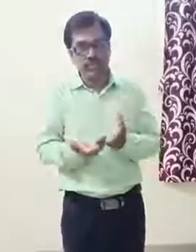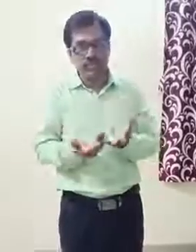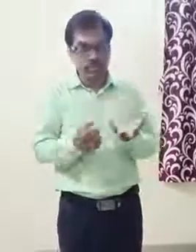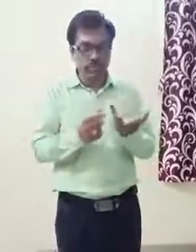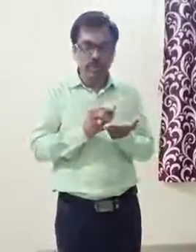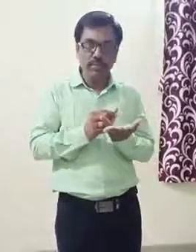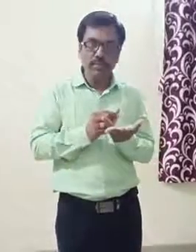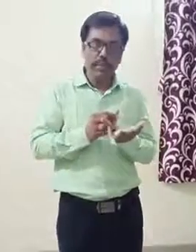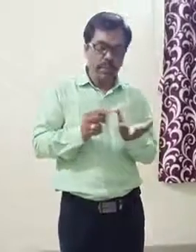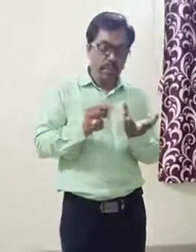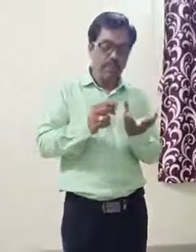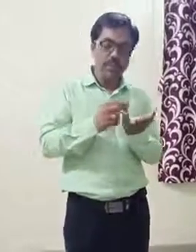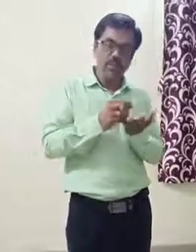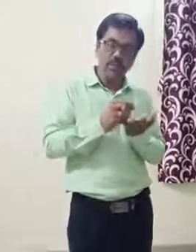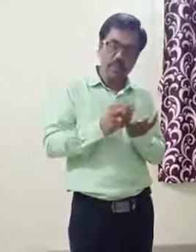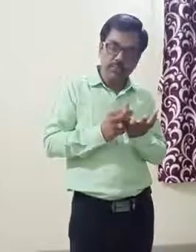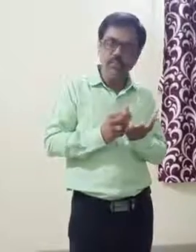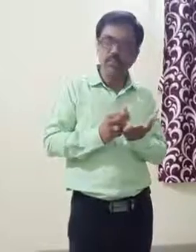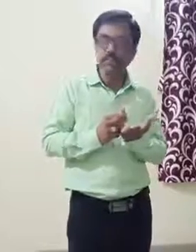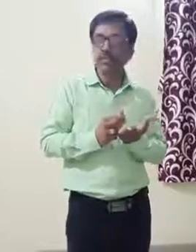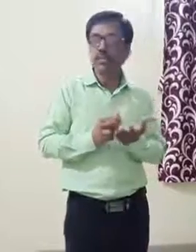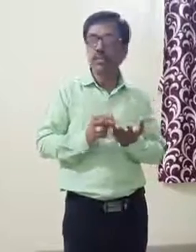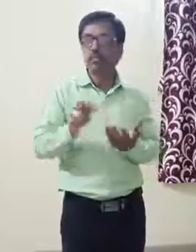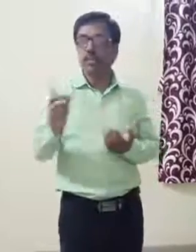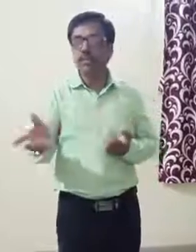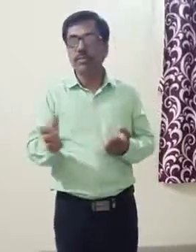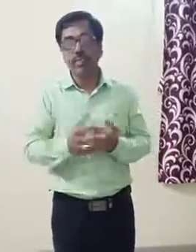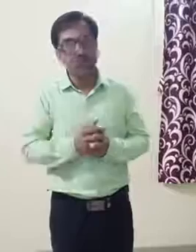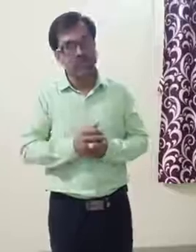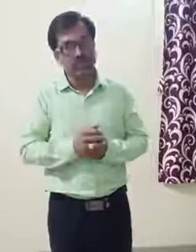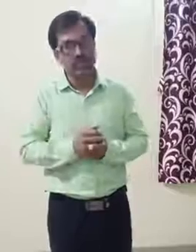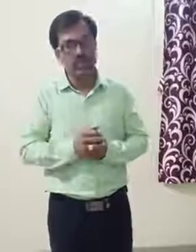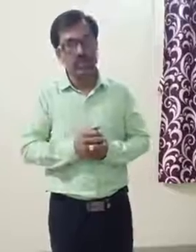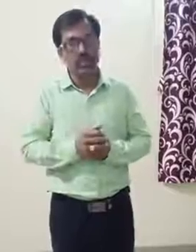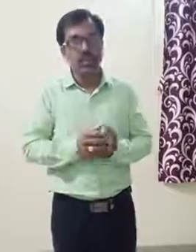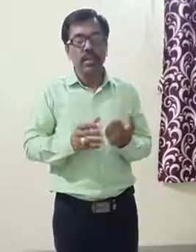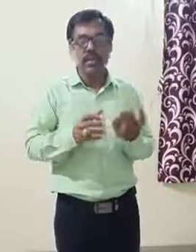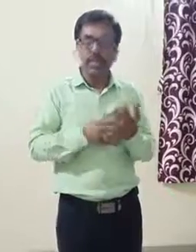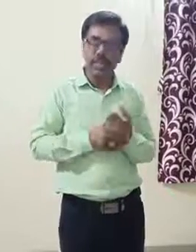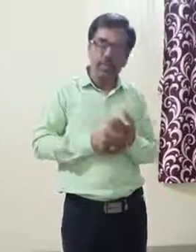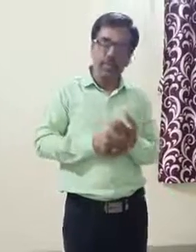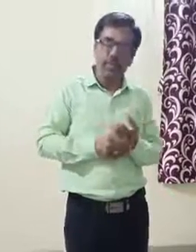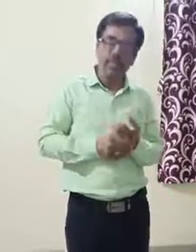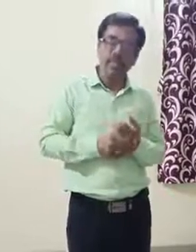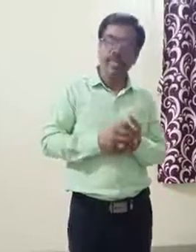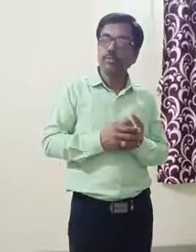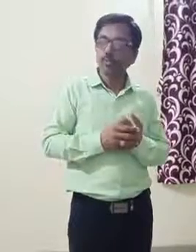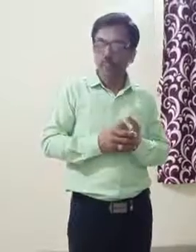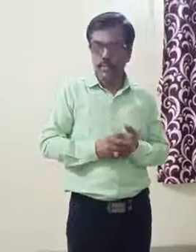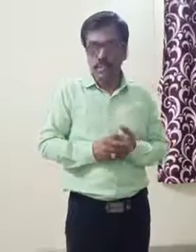Number one, he removed the birth privileges, he secured the right to property,